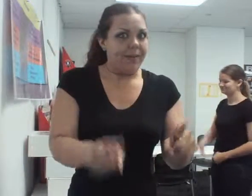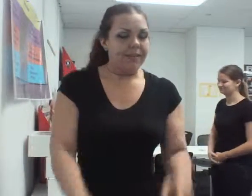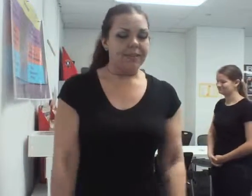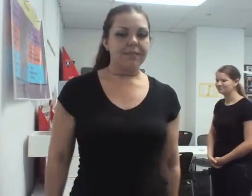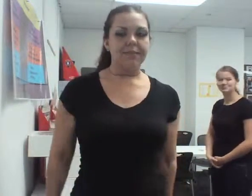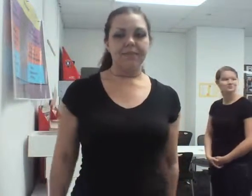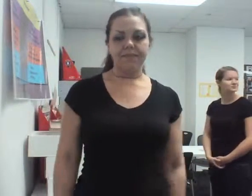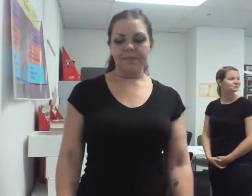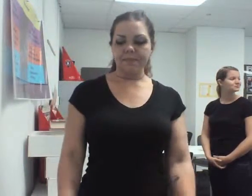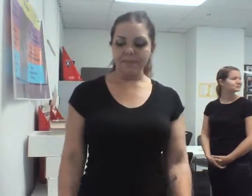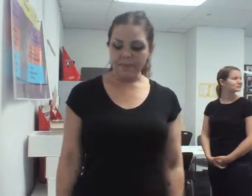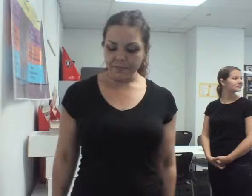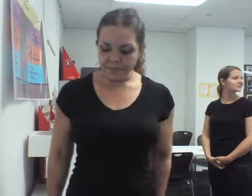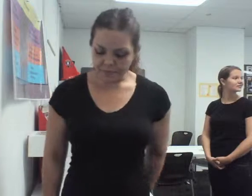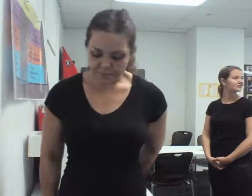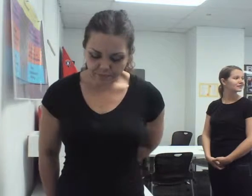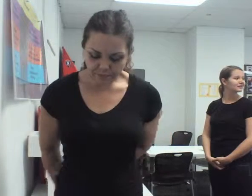Happened yesterday.